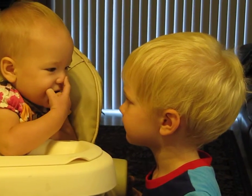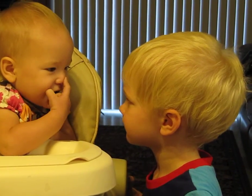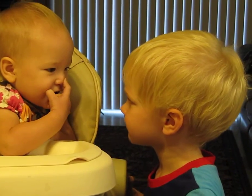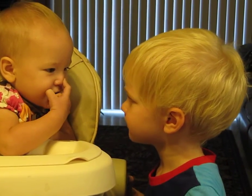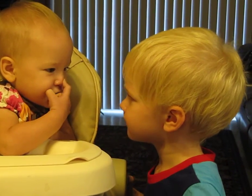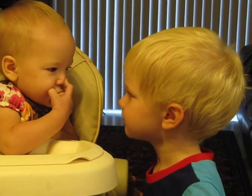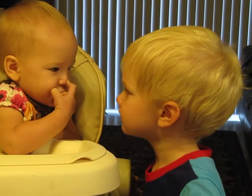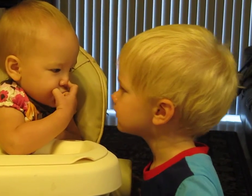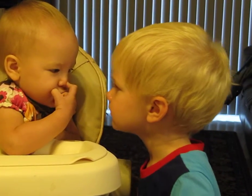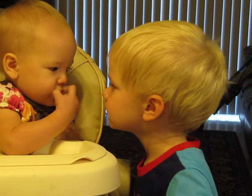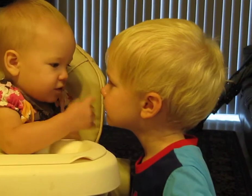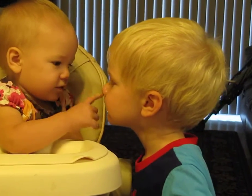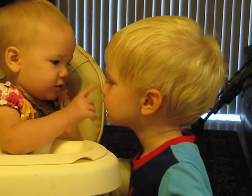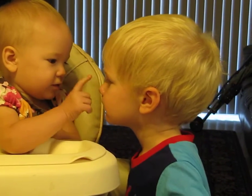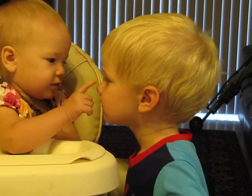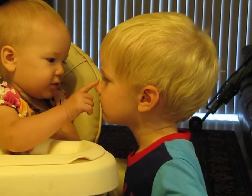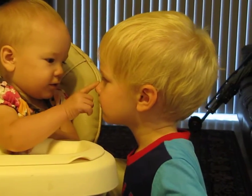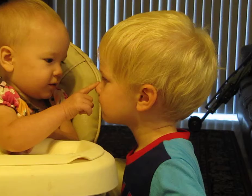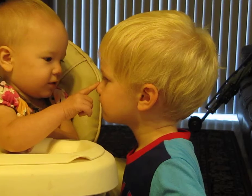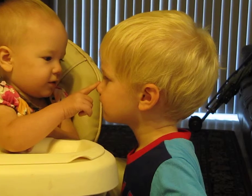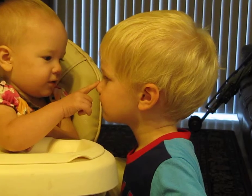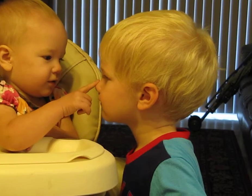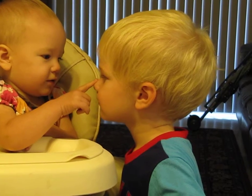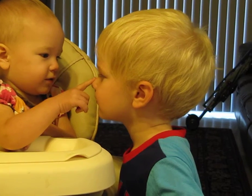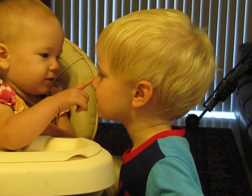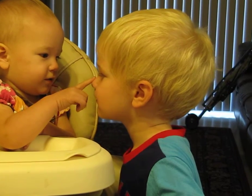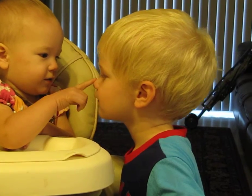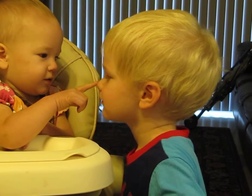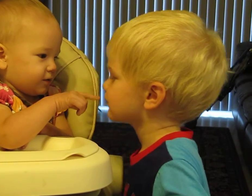That's Ally's nose. There's Kaden's nose.